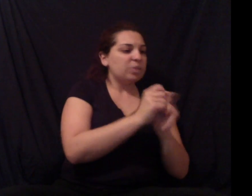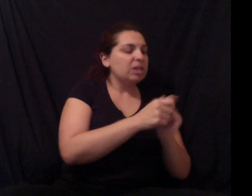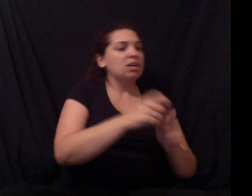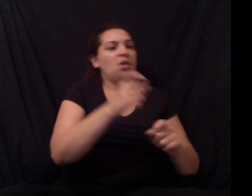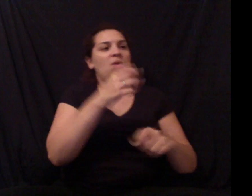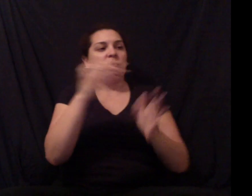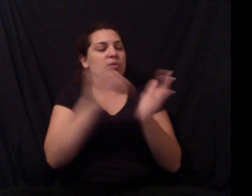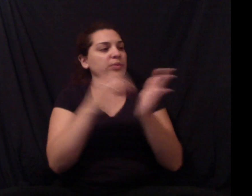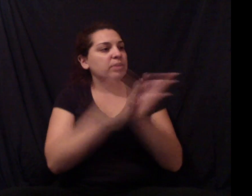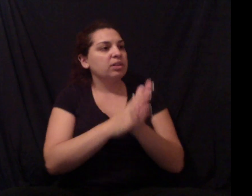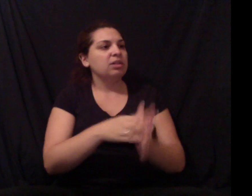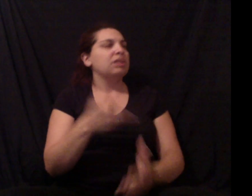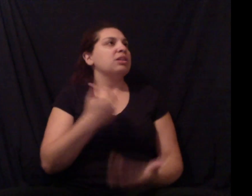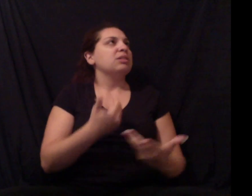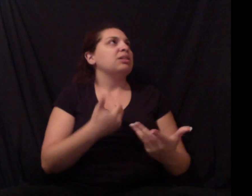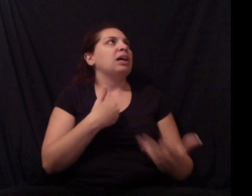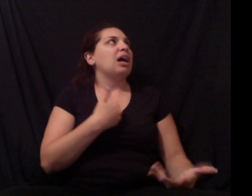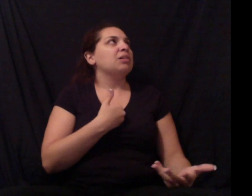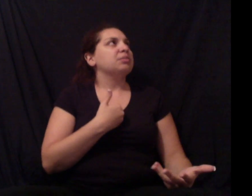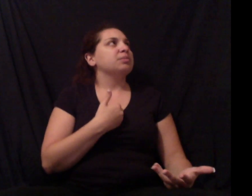So, it hit a point where, like,